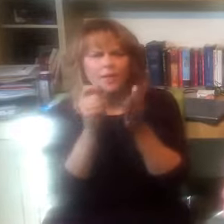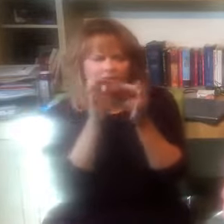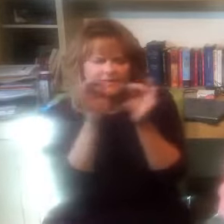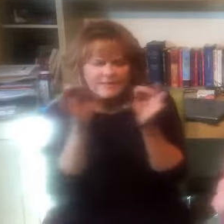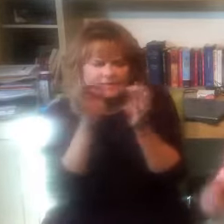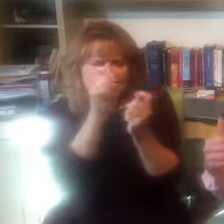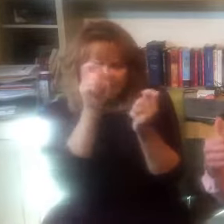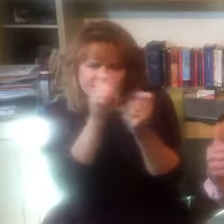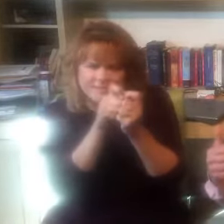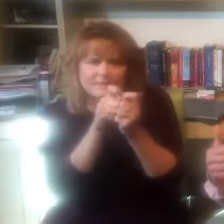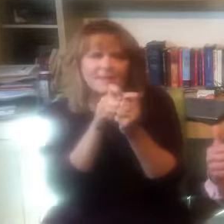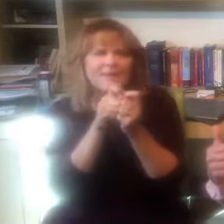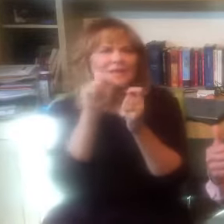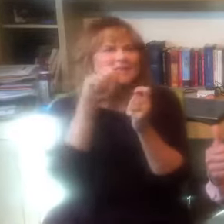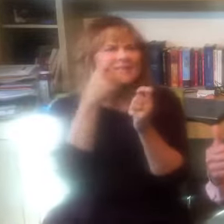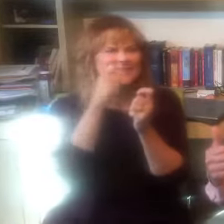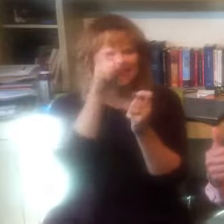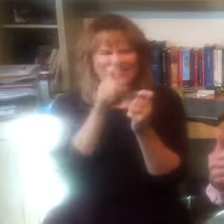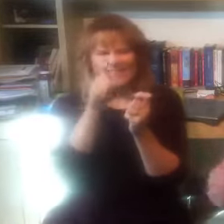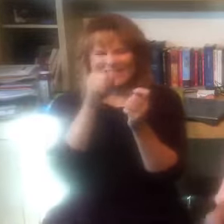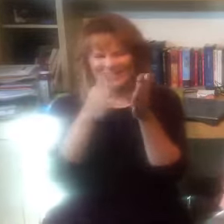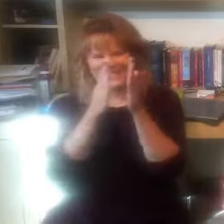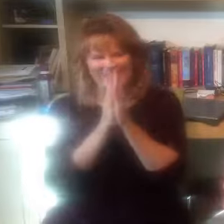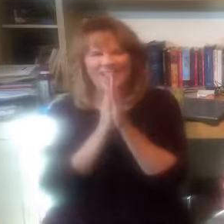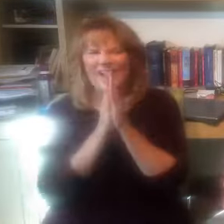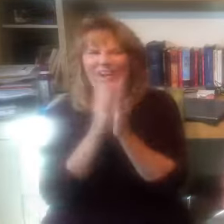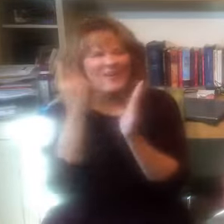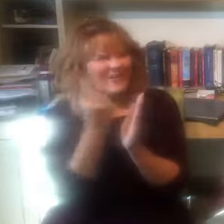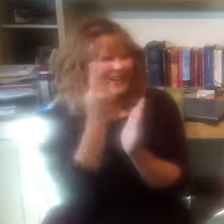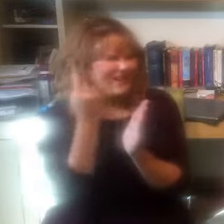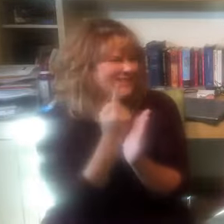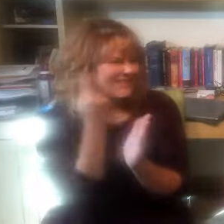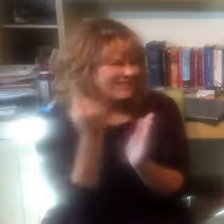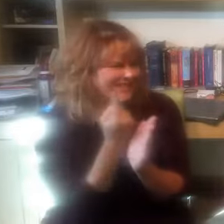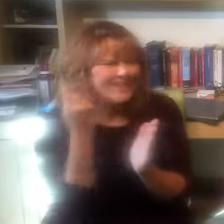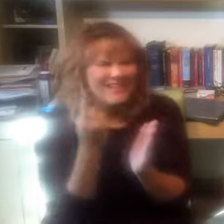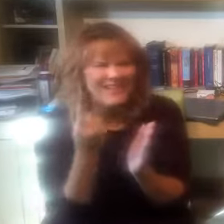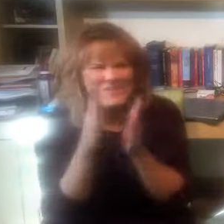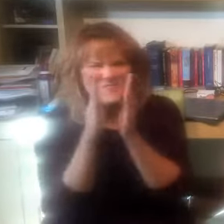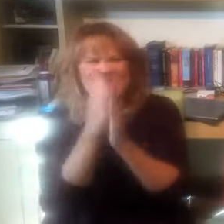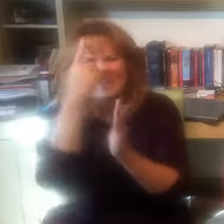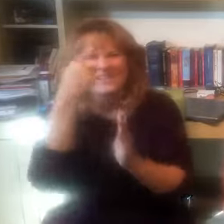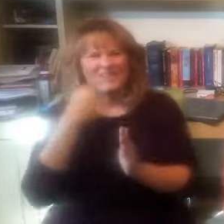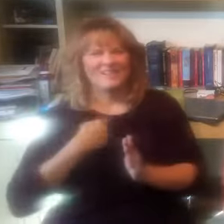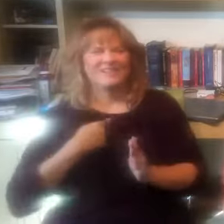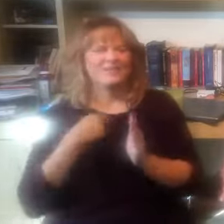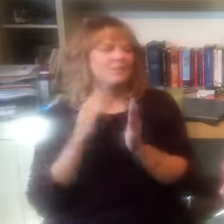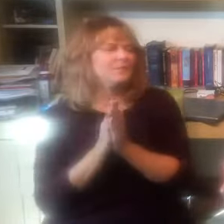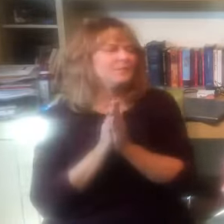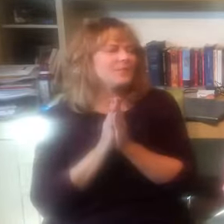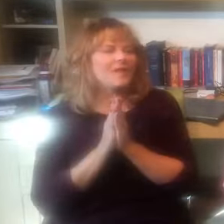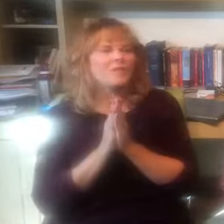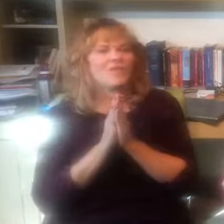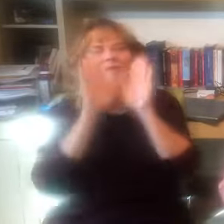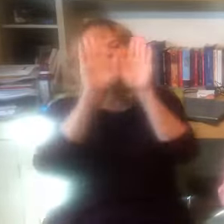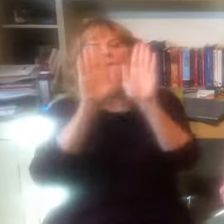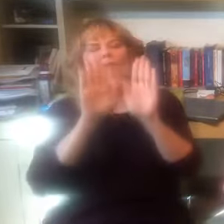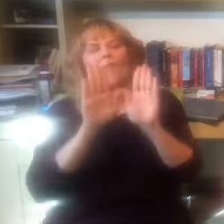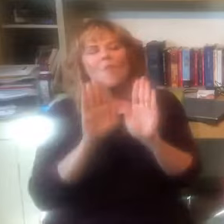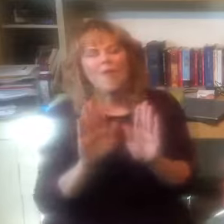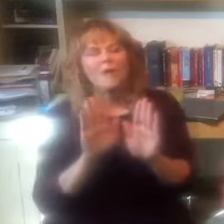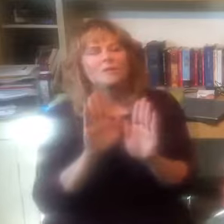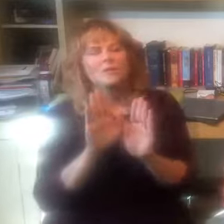just say, you know, Susie needs prayer. And so we'll pray for her. We've had a wonderful,